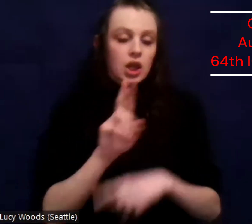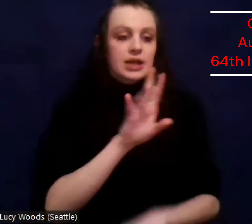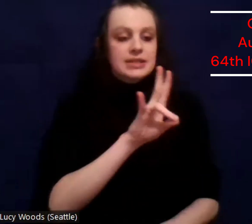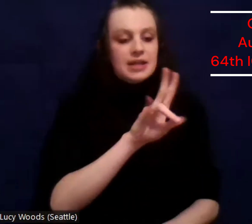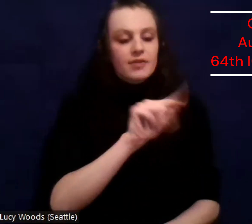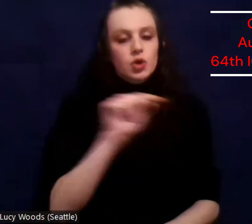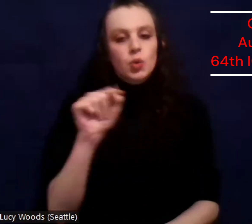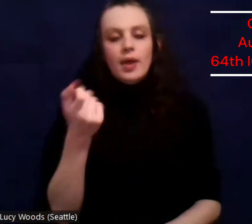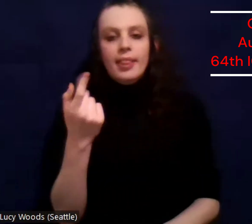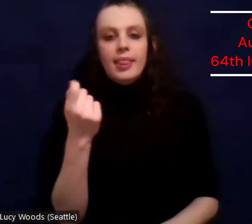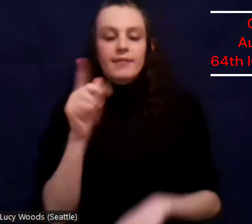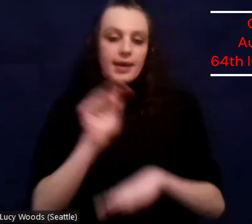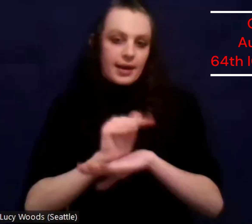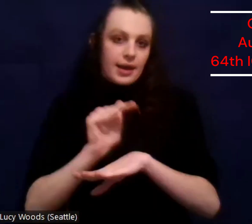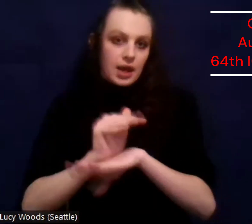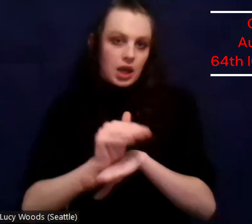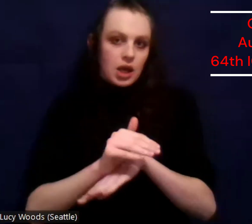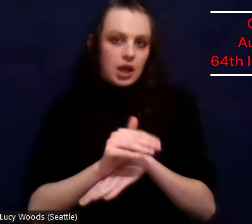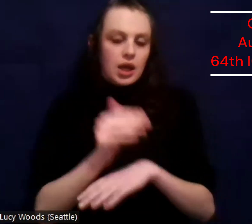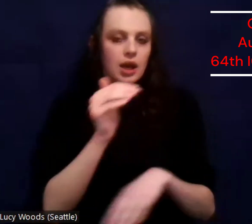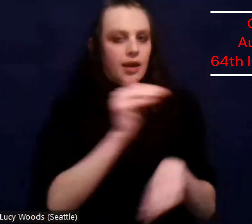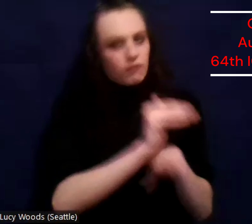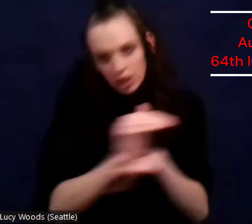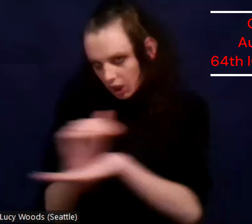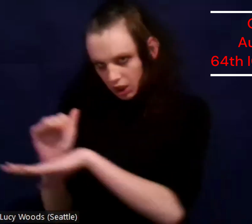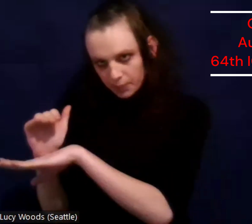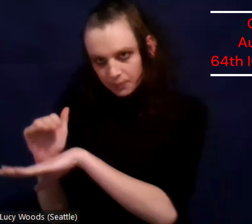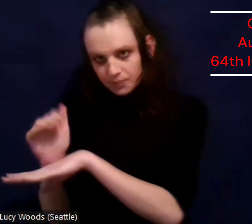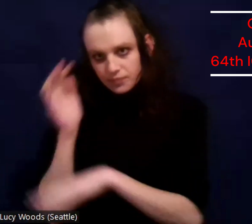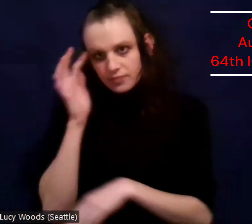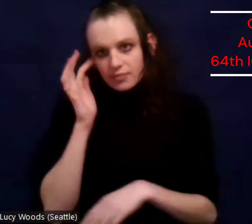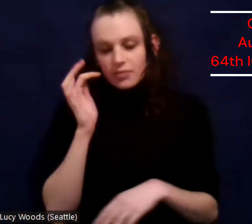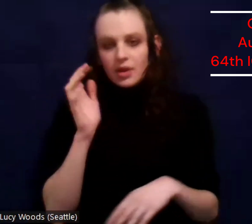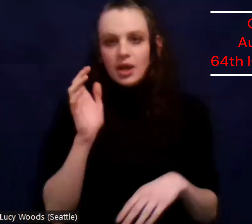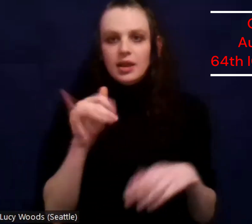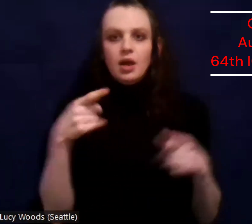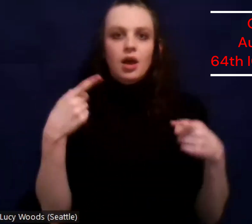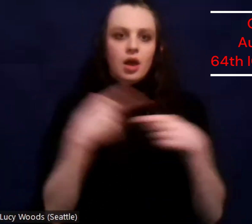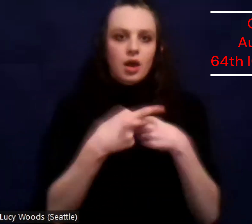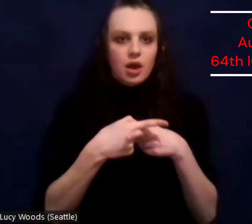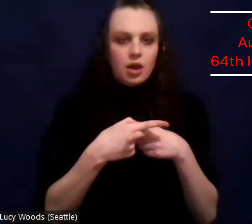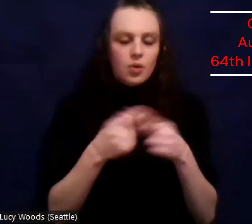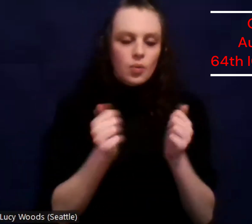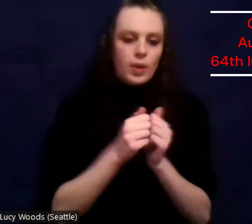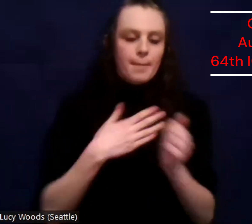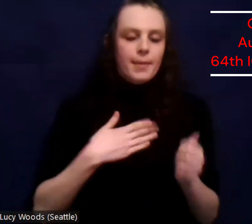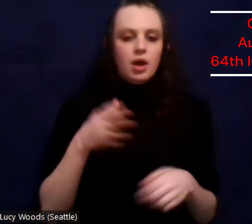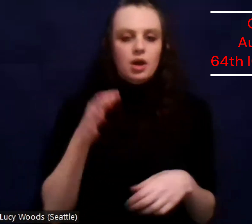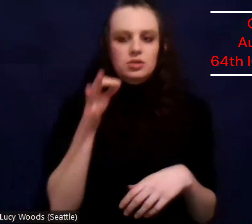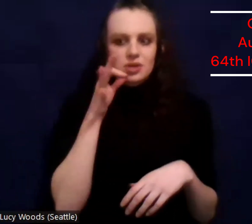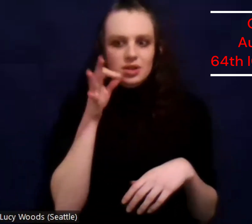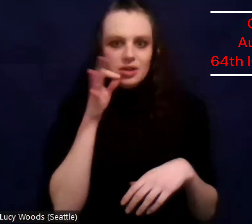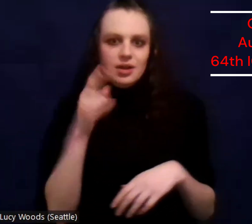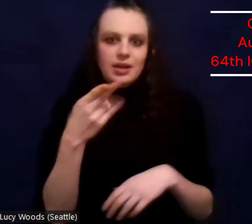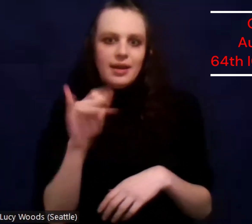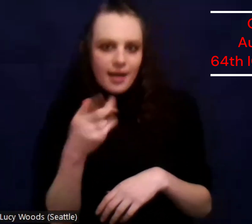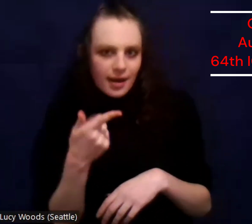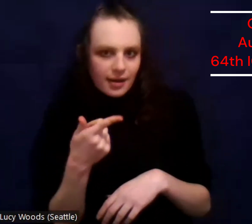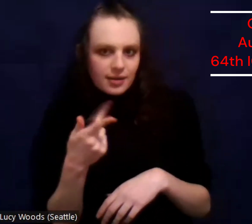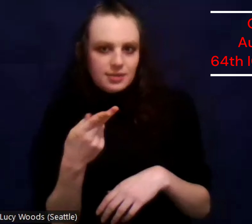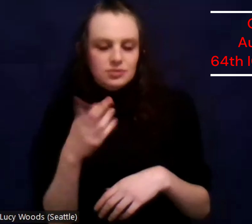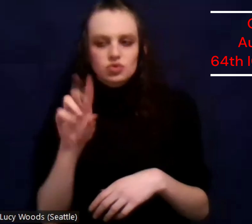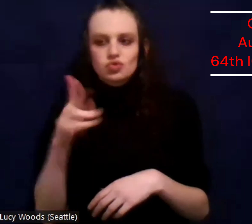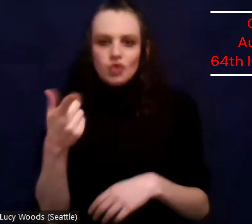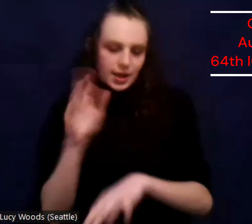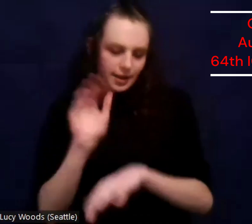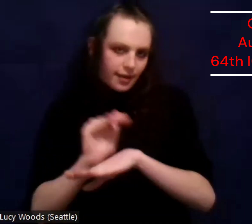11 p.m. every night. And it interfered with my getting high night. Um, and so I had this